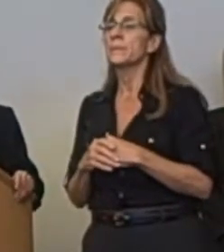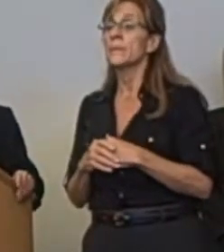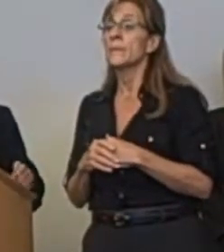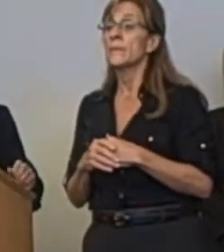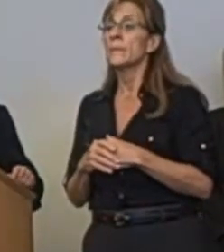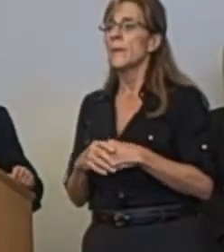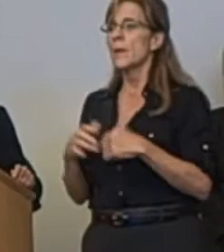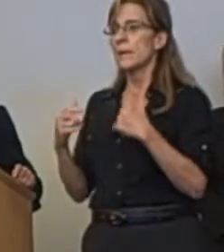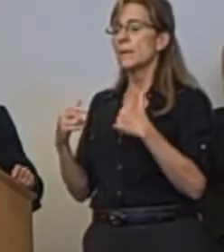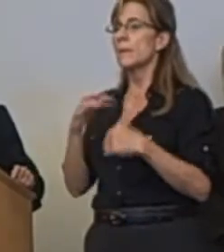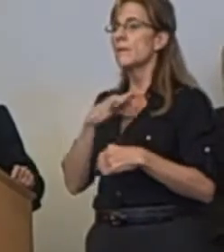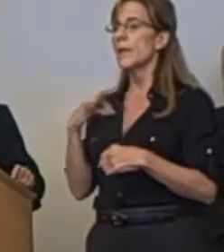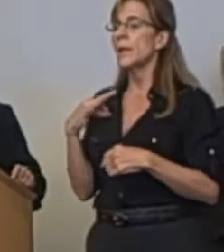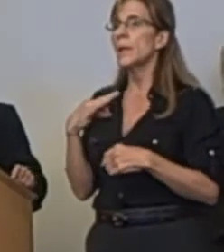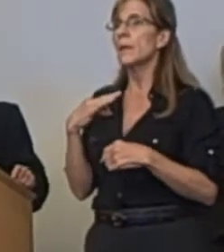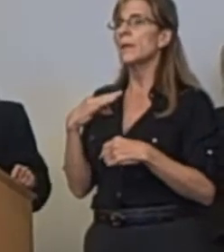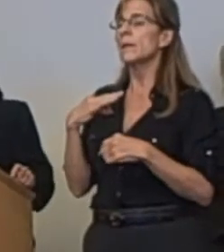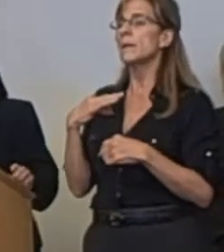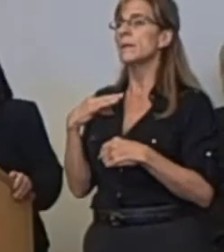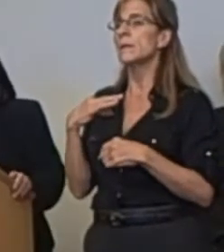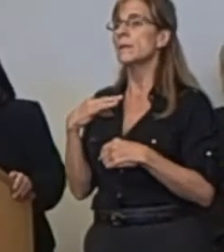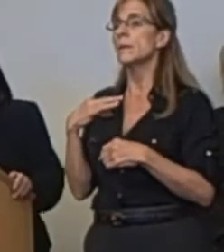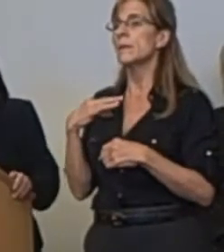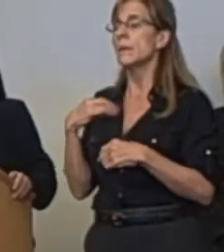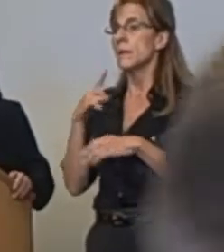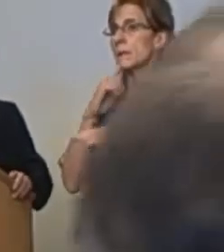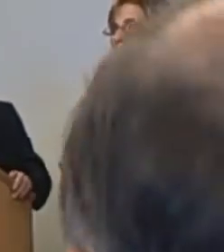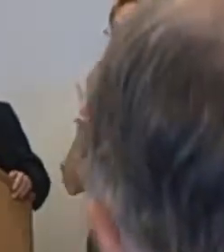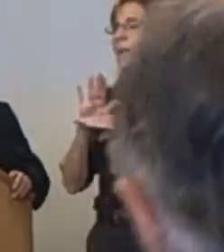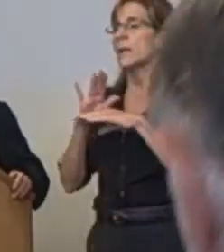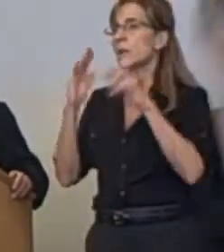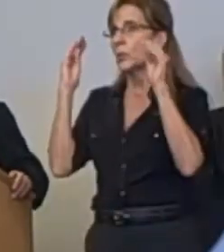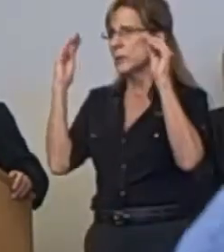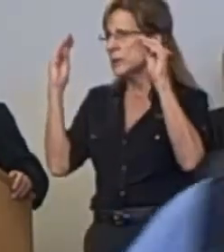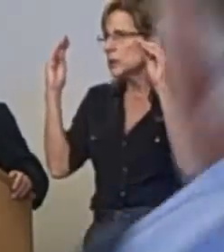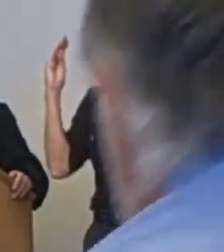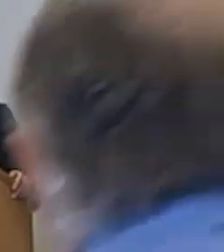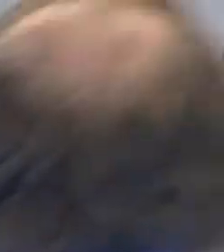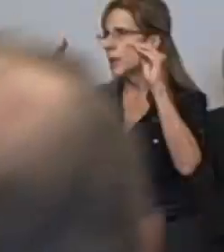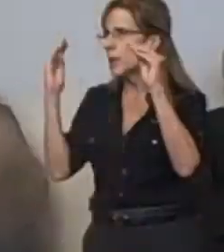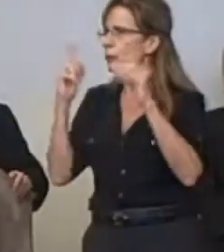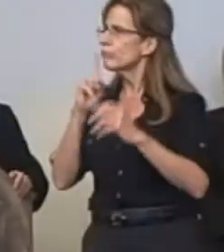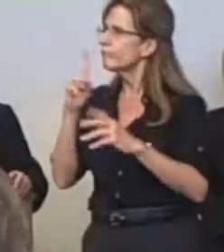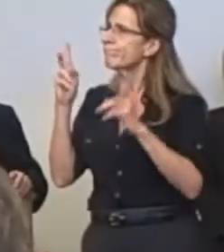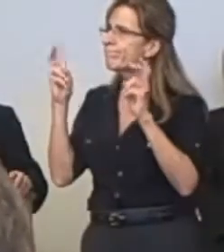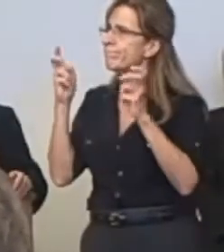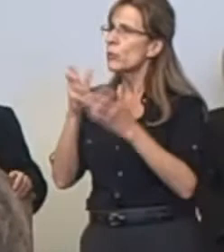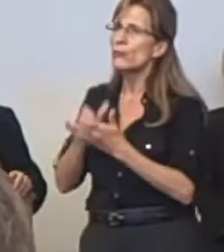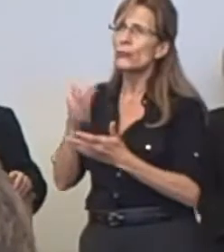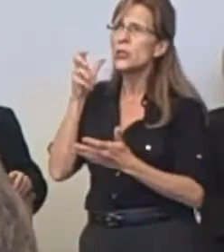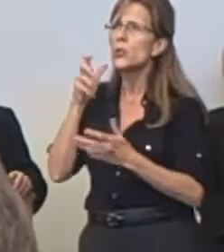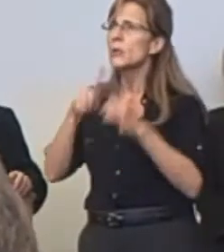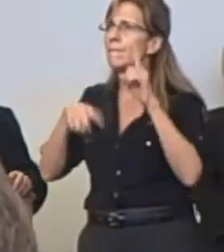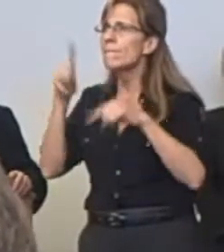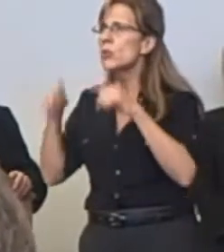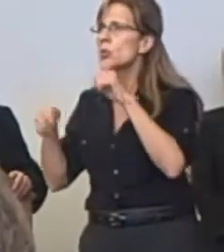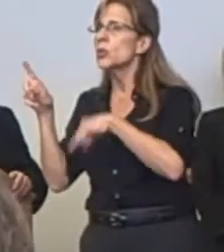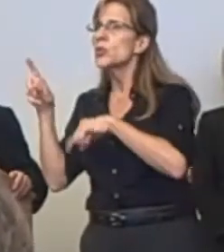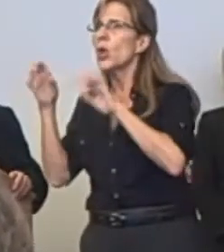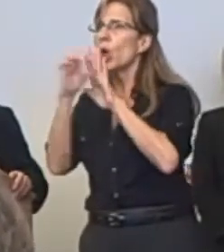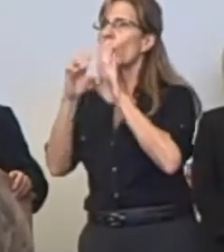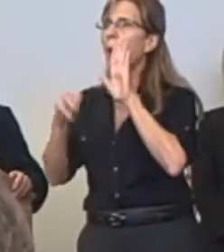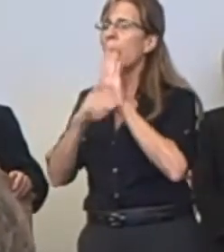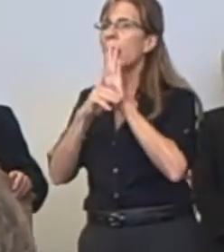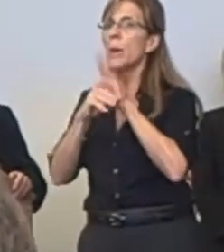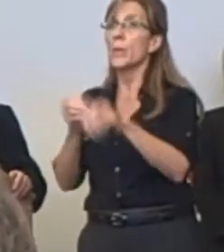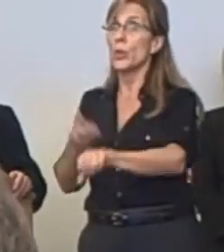As faculty, we are committed to teaching a rich and diverse curriculum that improves